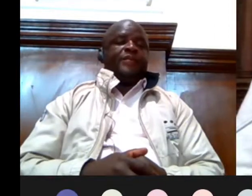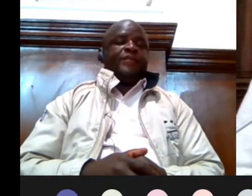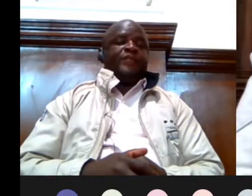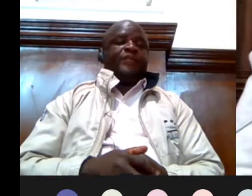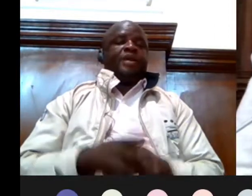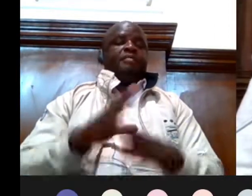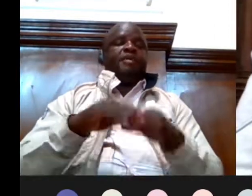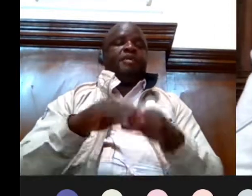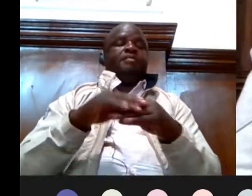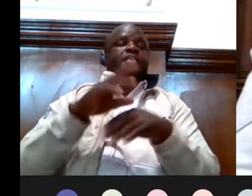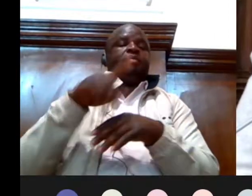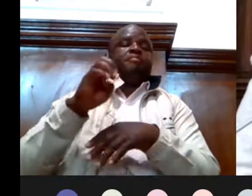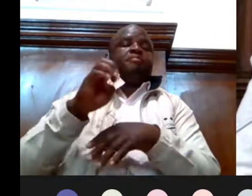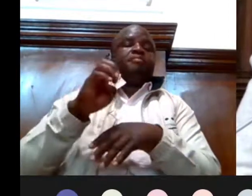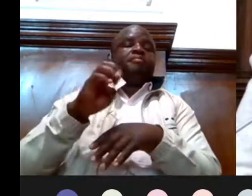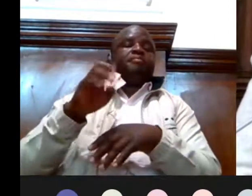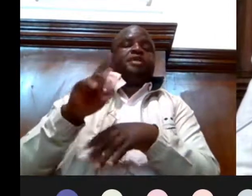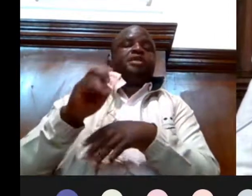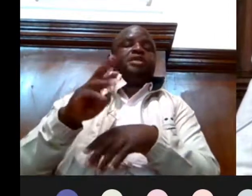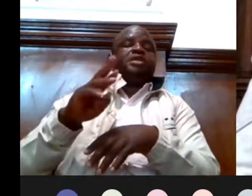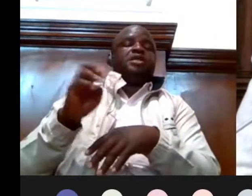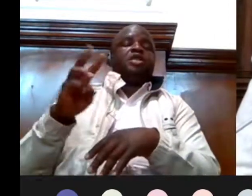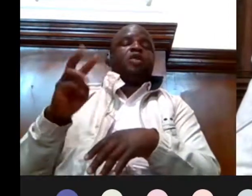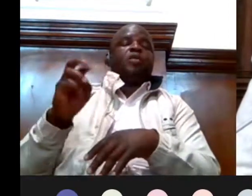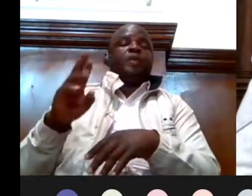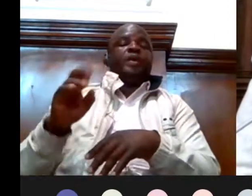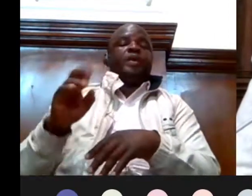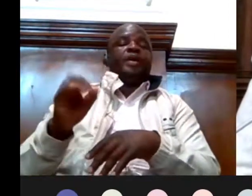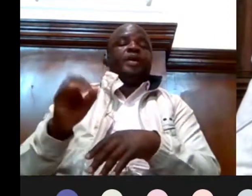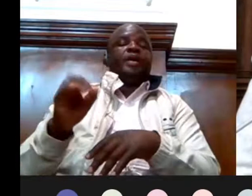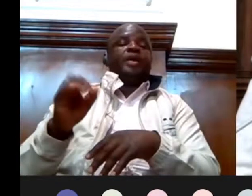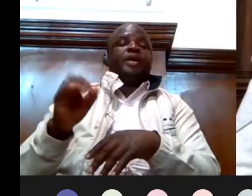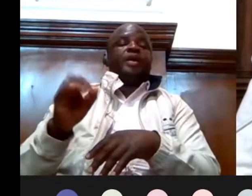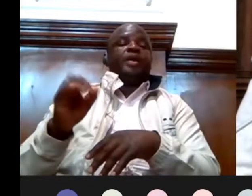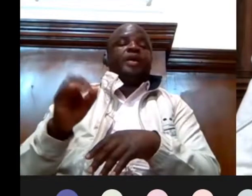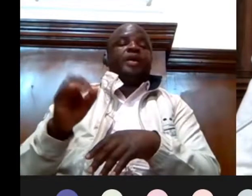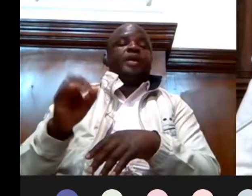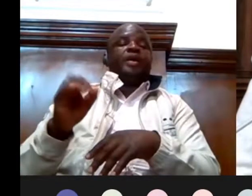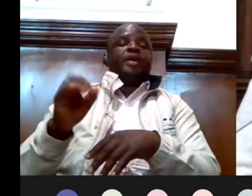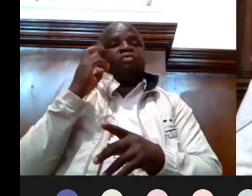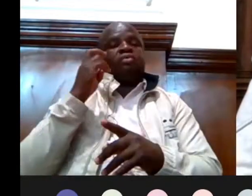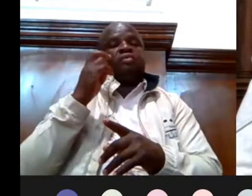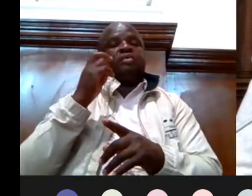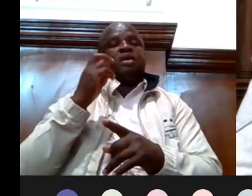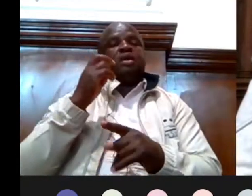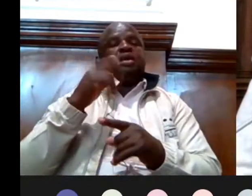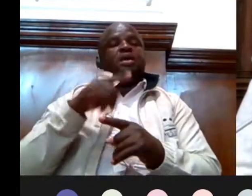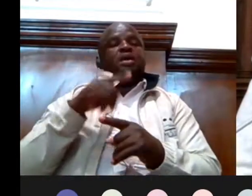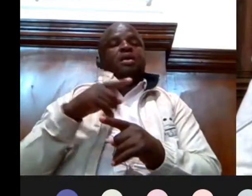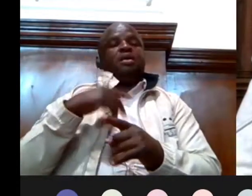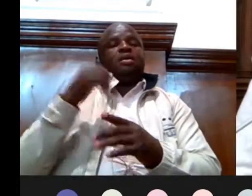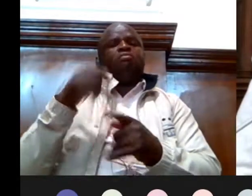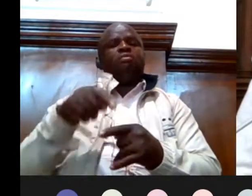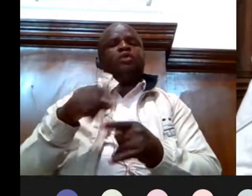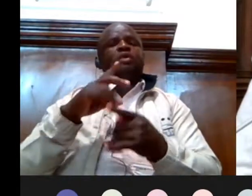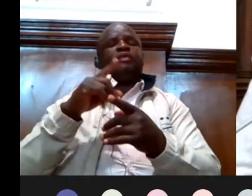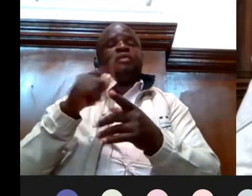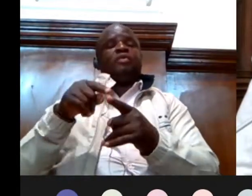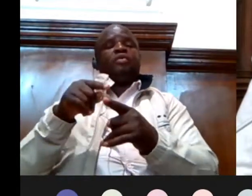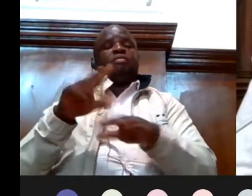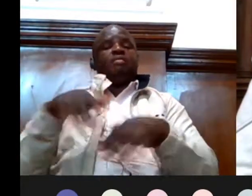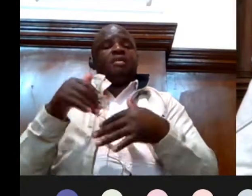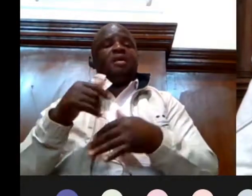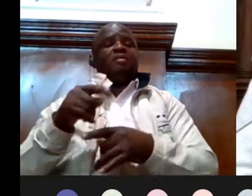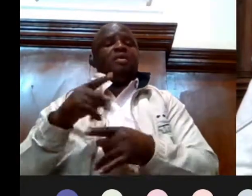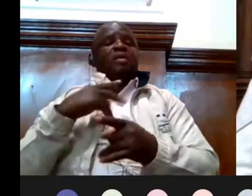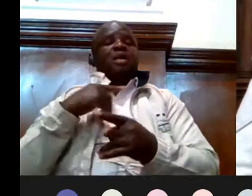Honorable Peterway. Yes. Honorable Speaker, I just want to find out from you on the notice we got for the plenary and in the